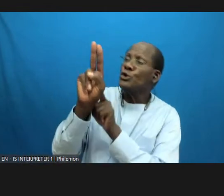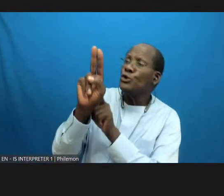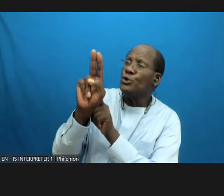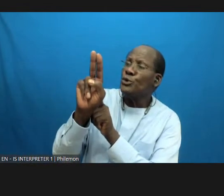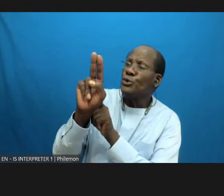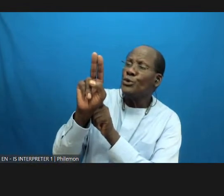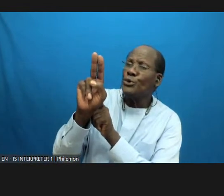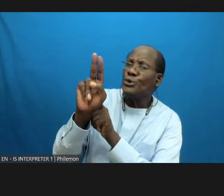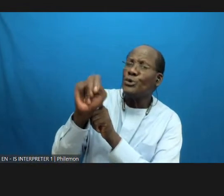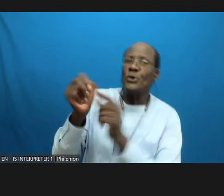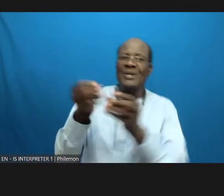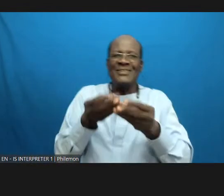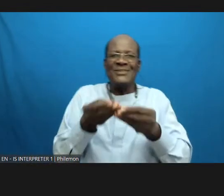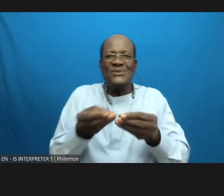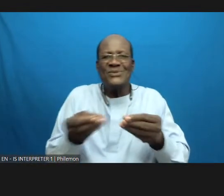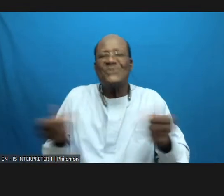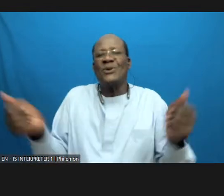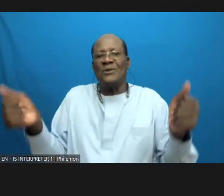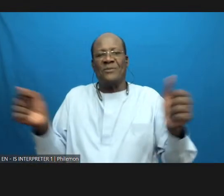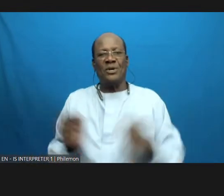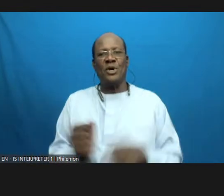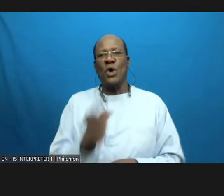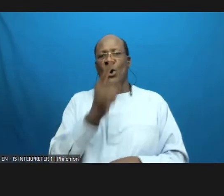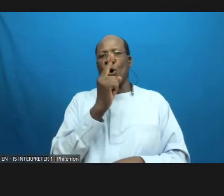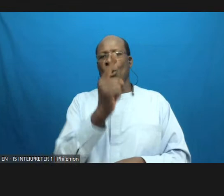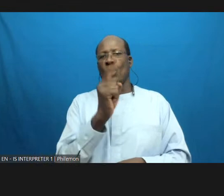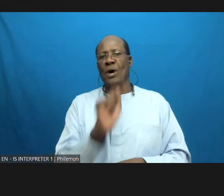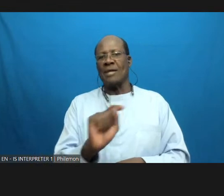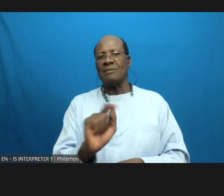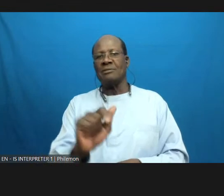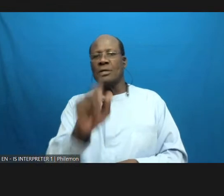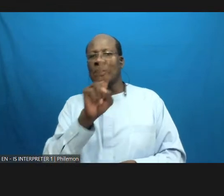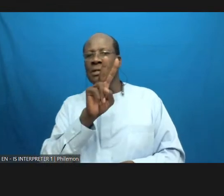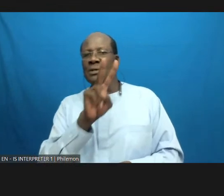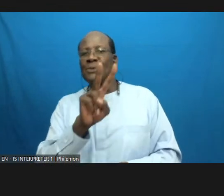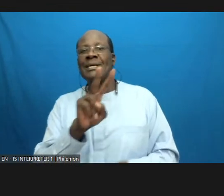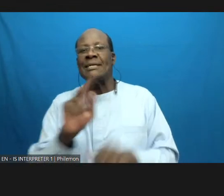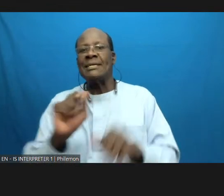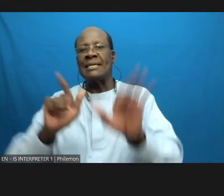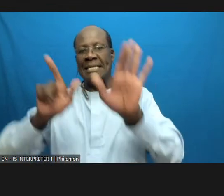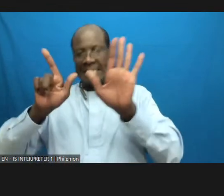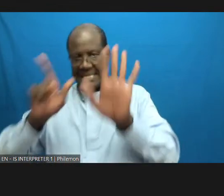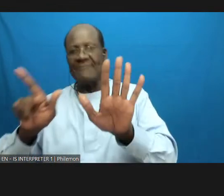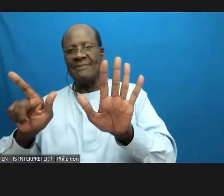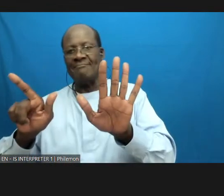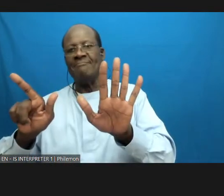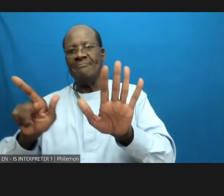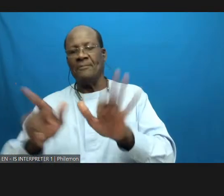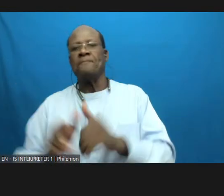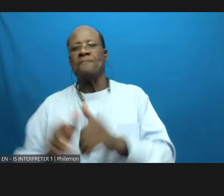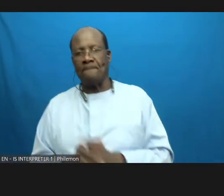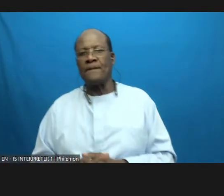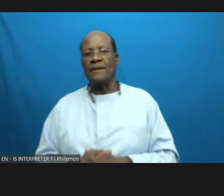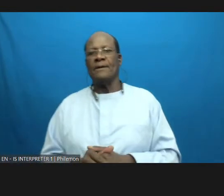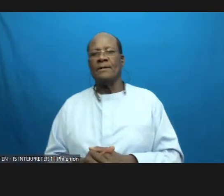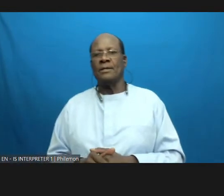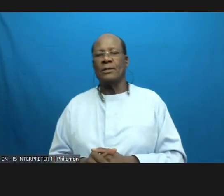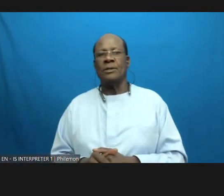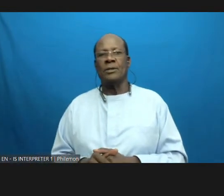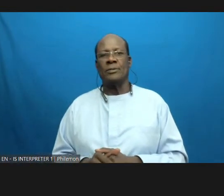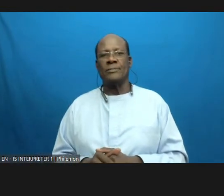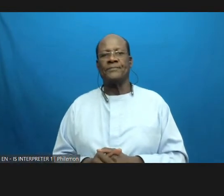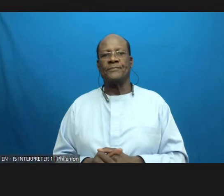67153. In addition to that, I just wanted to highlight a couple of things that are important in my